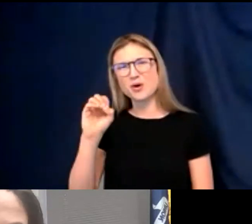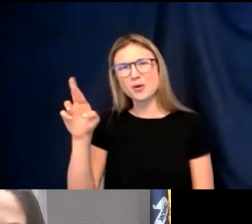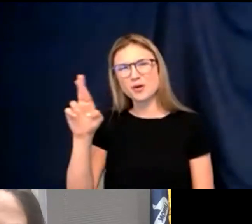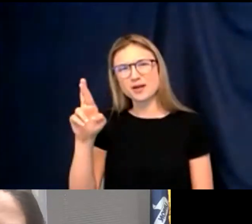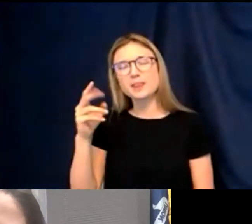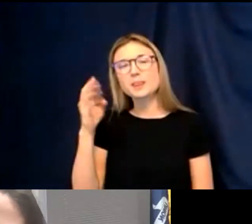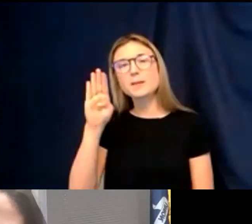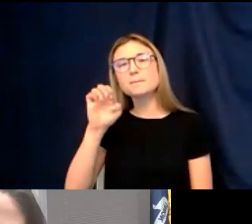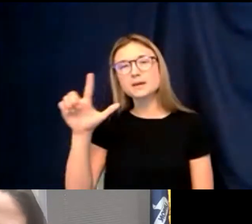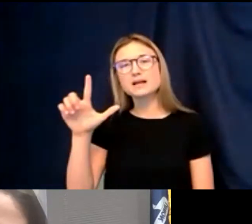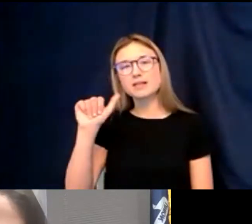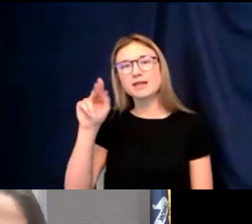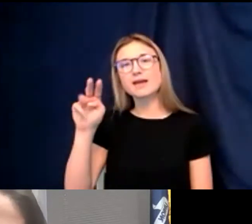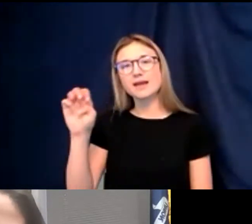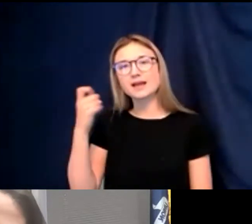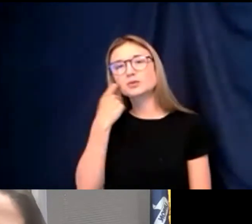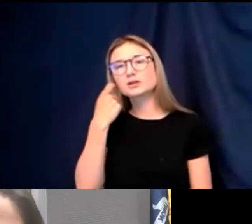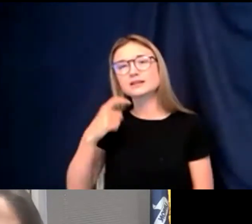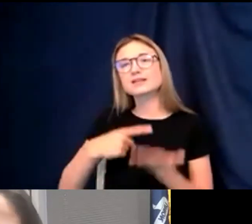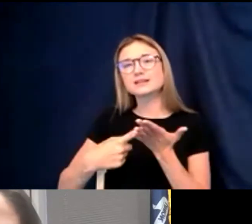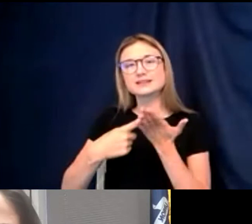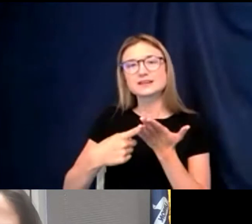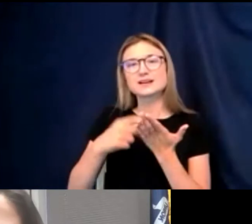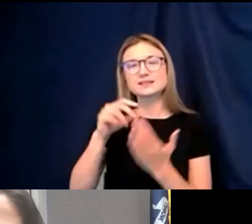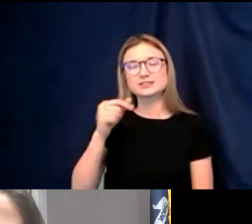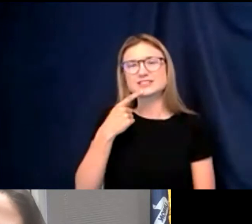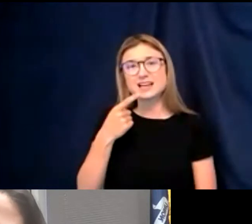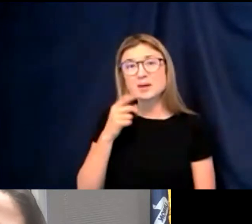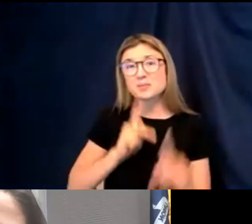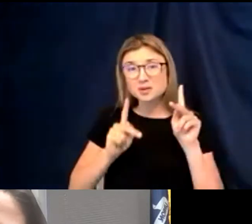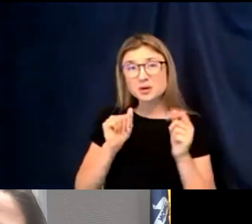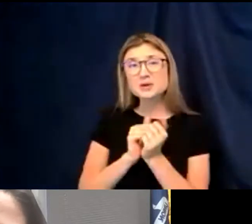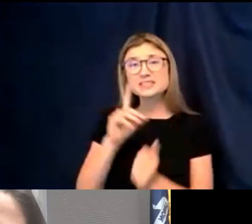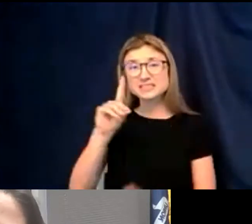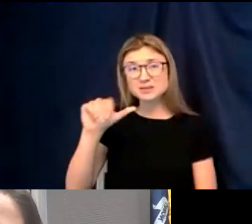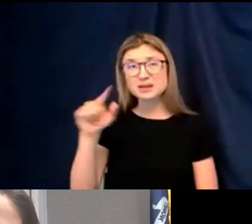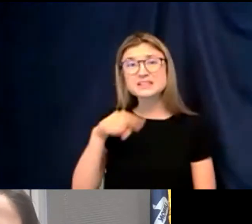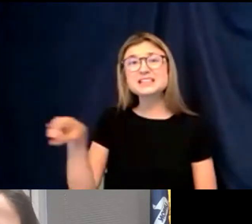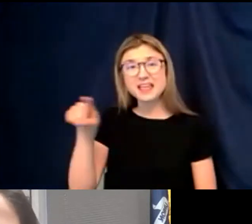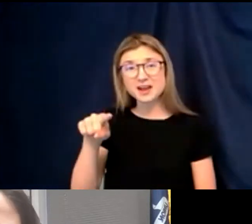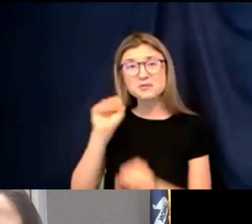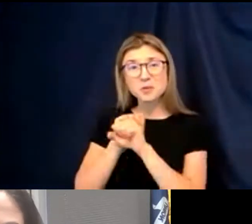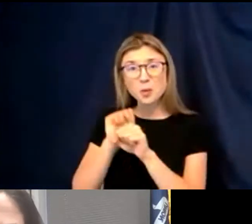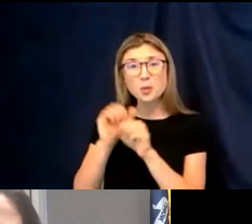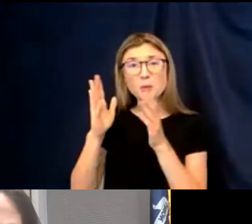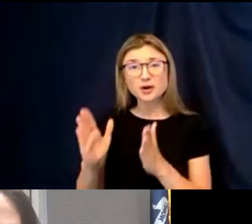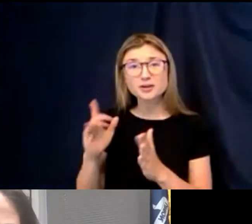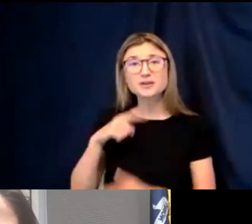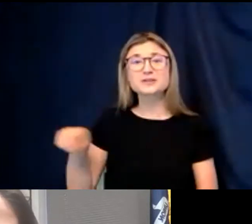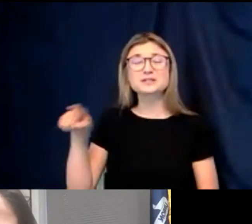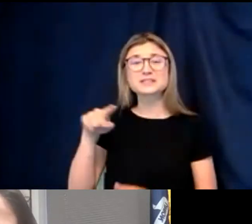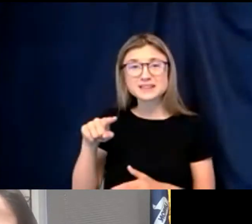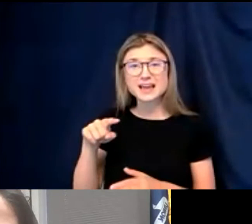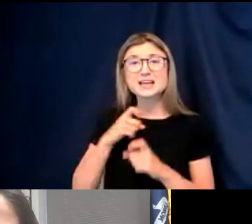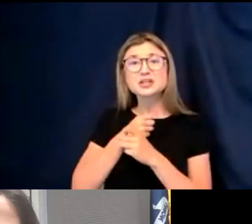people with disabilities, they are employees, they work, they're contributors. And so I find that there's been a shift,